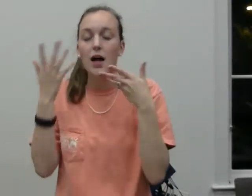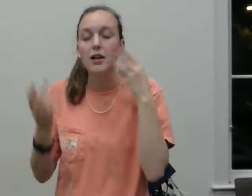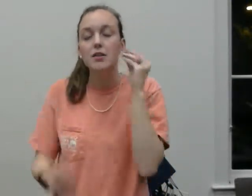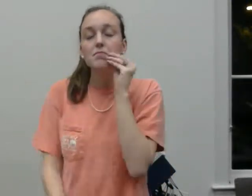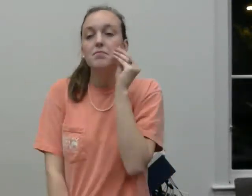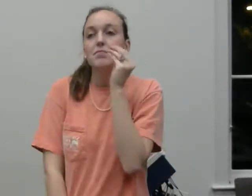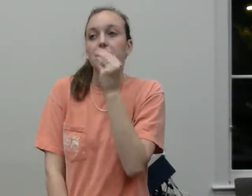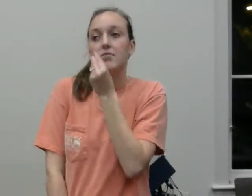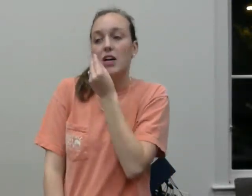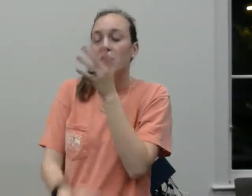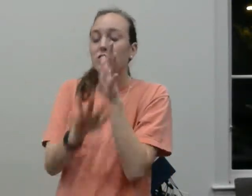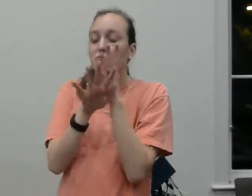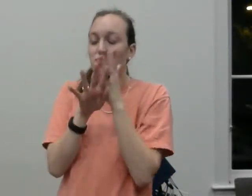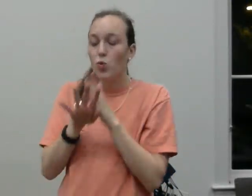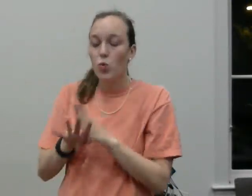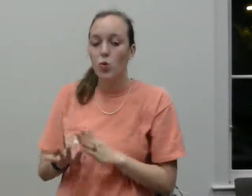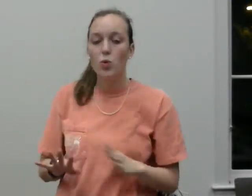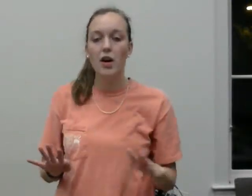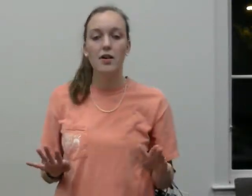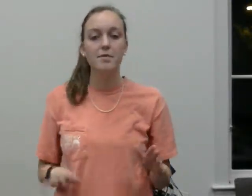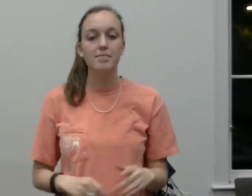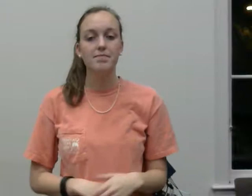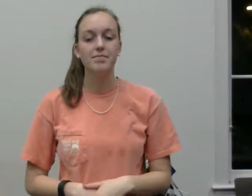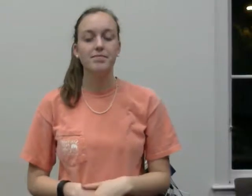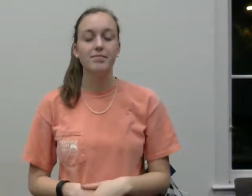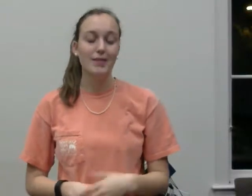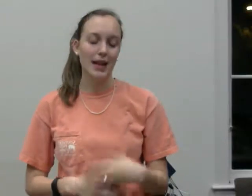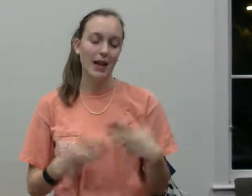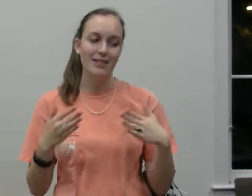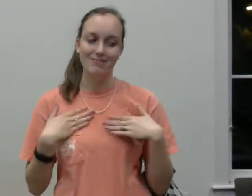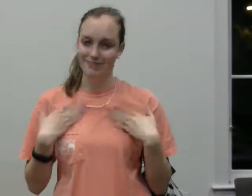her. He is very happy.